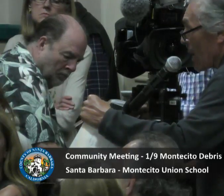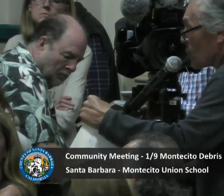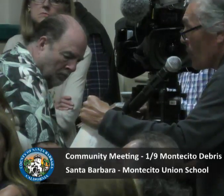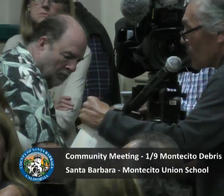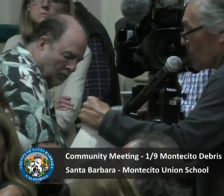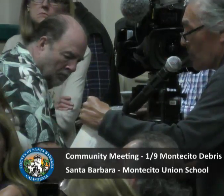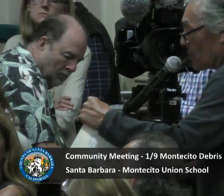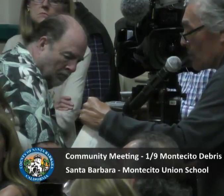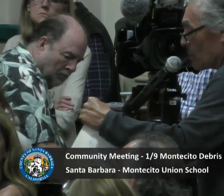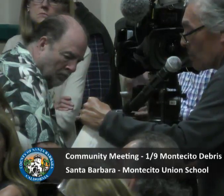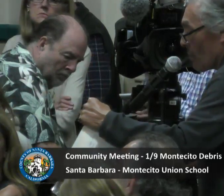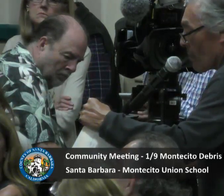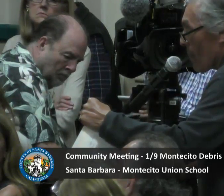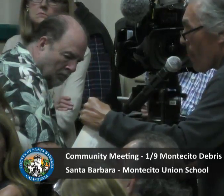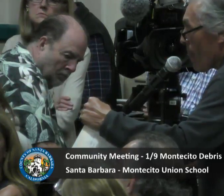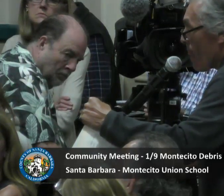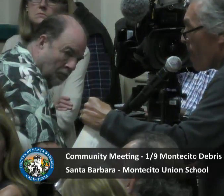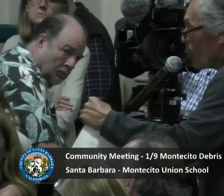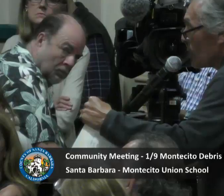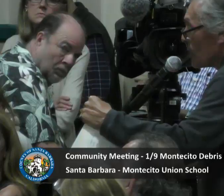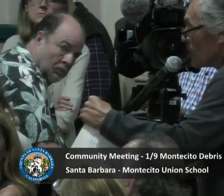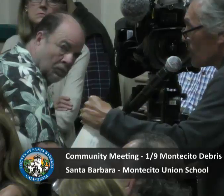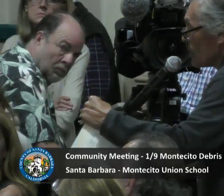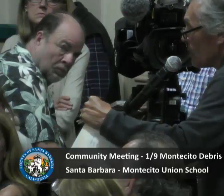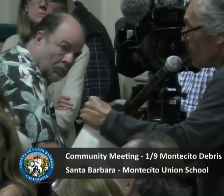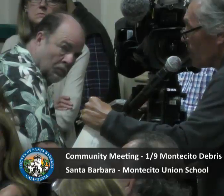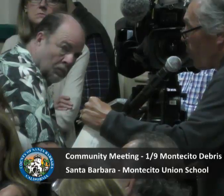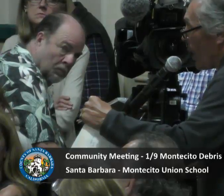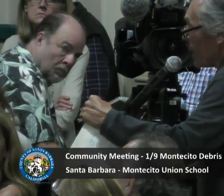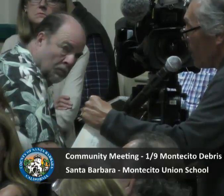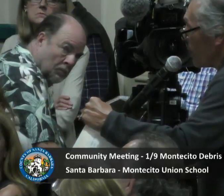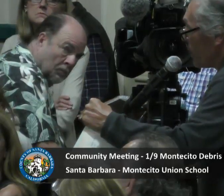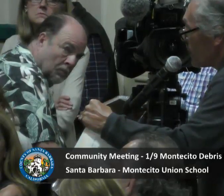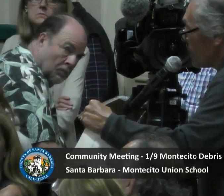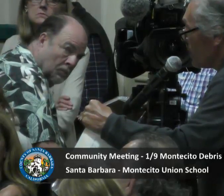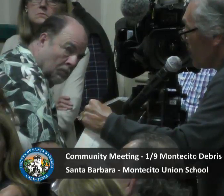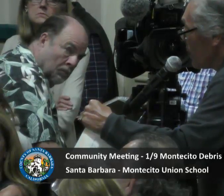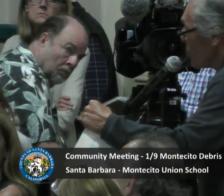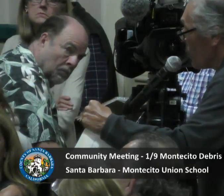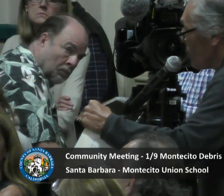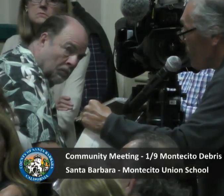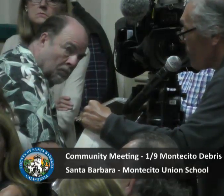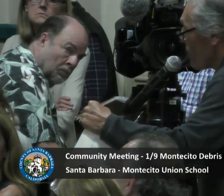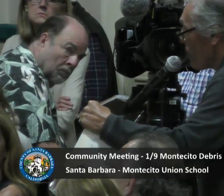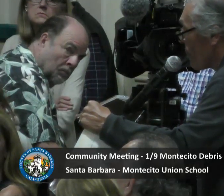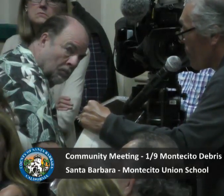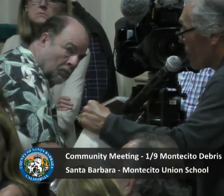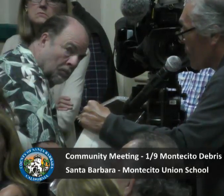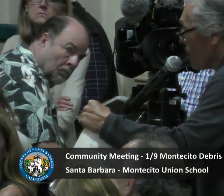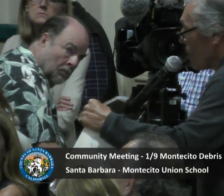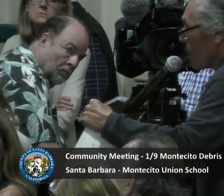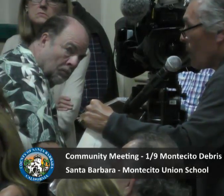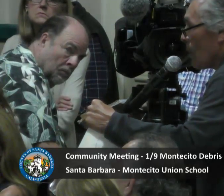And the last question is, which is the white elephant in any room,